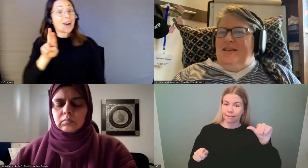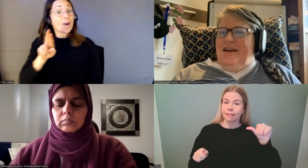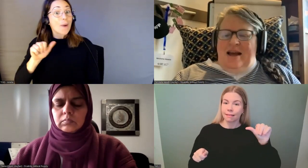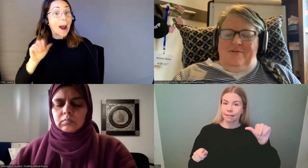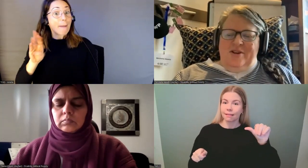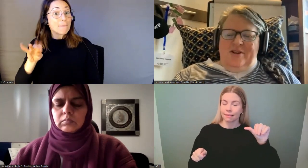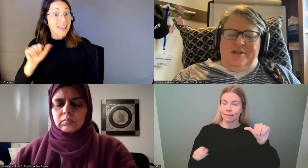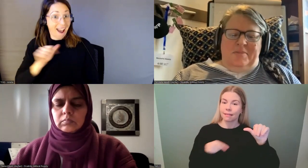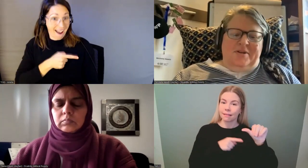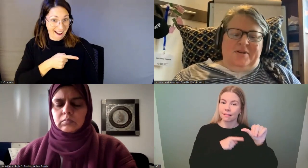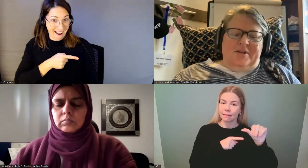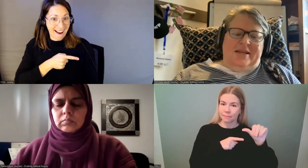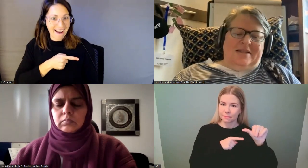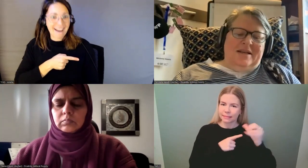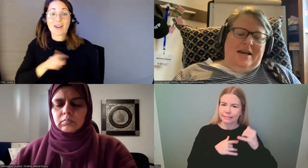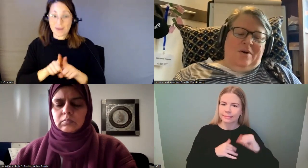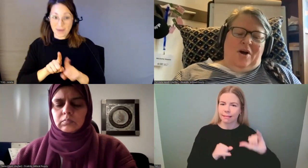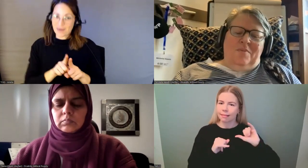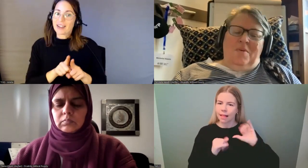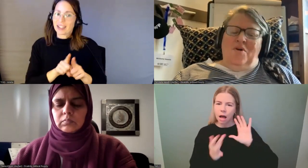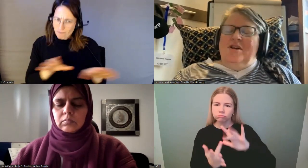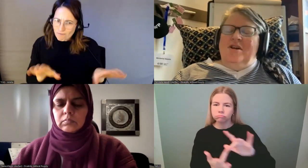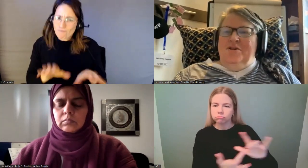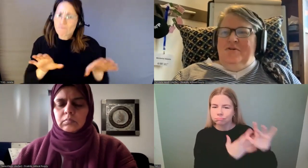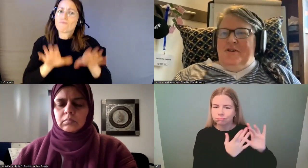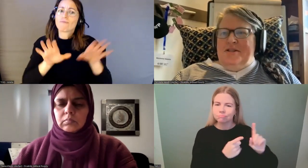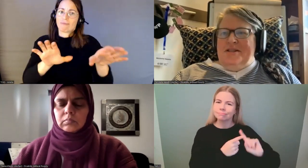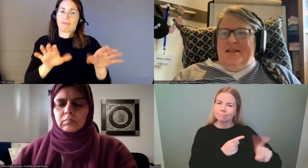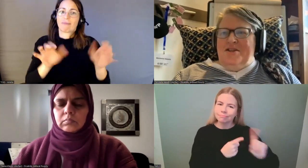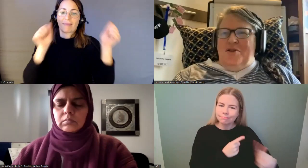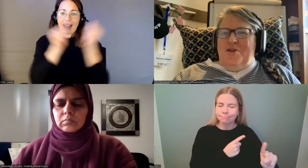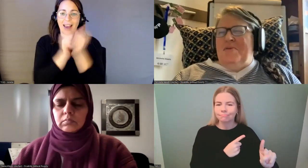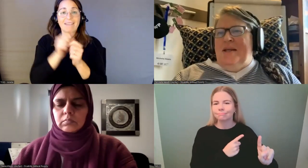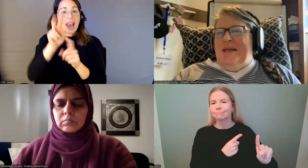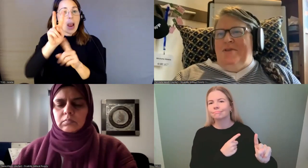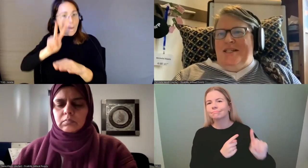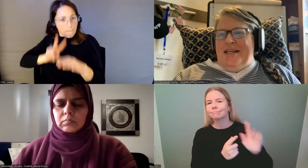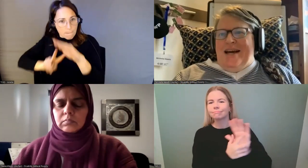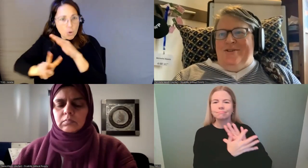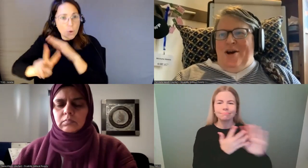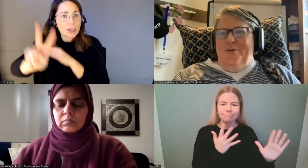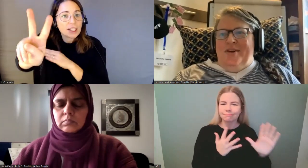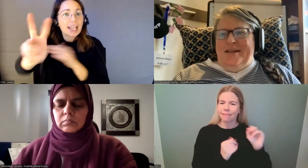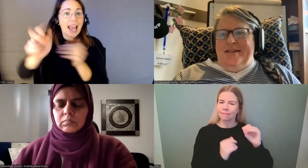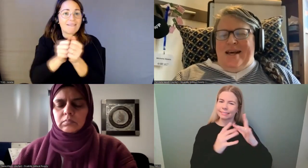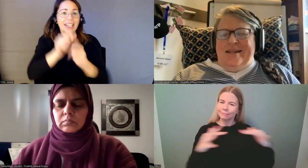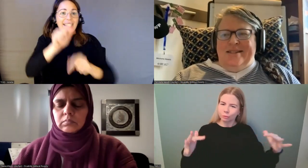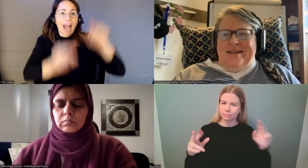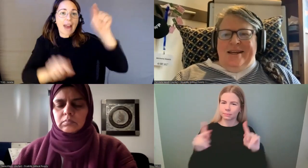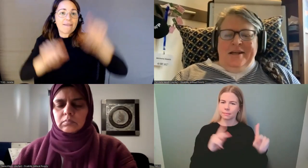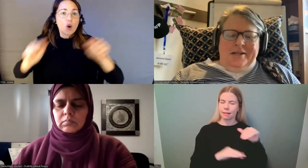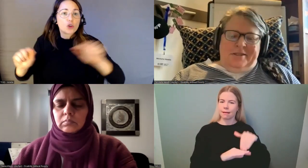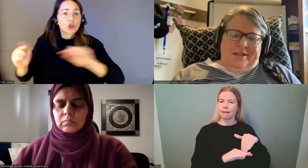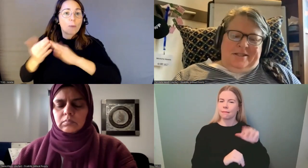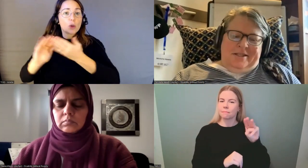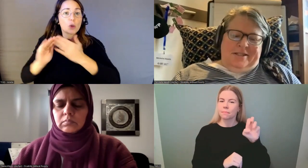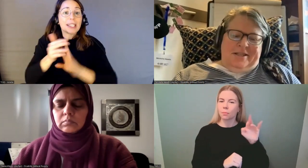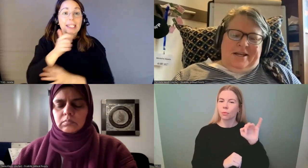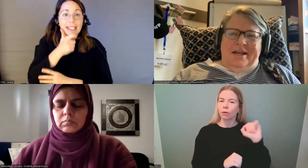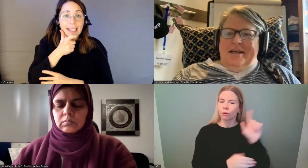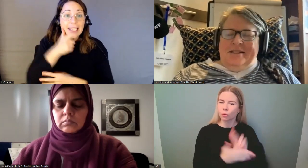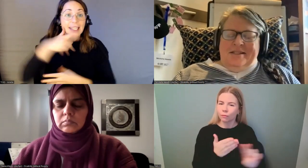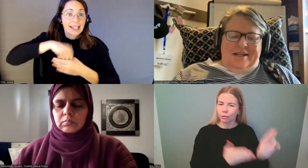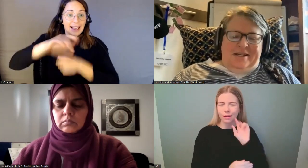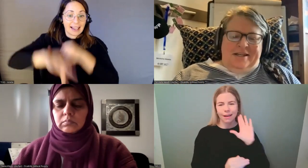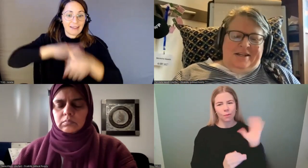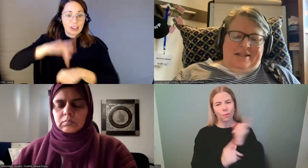of diverse communities at Memorial University, so that we're really reaching out, hopefully, to that